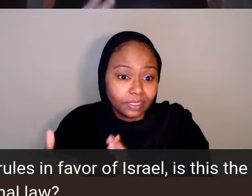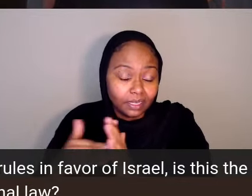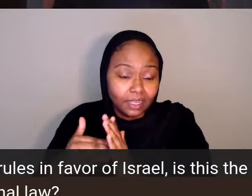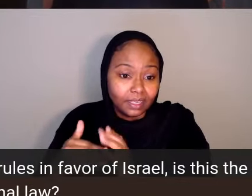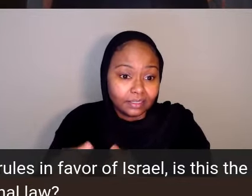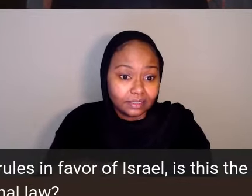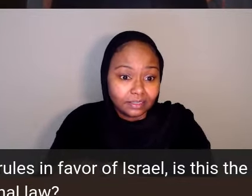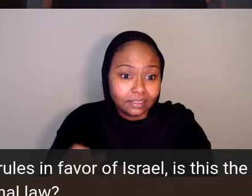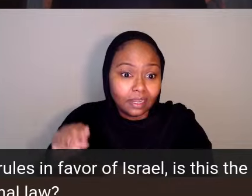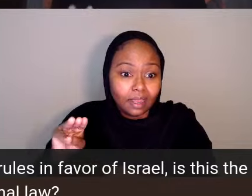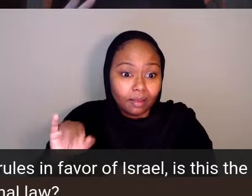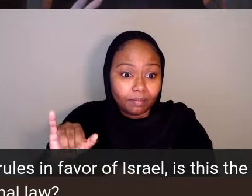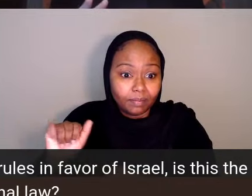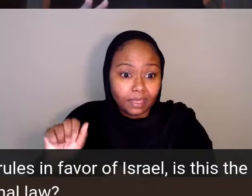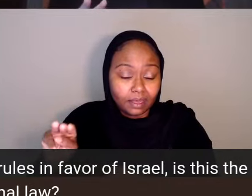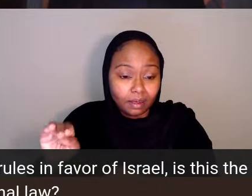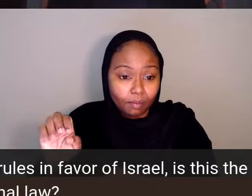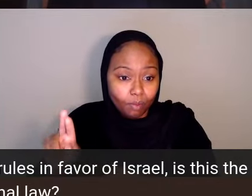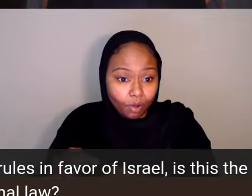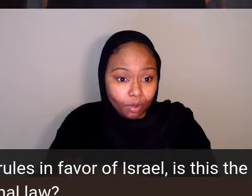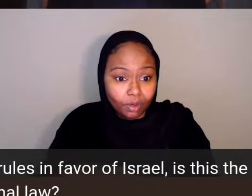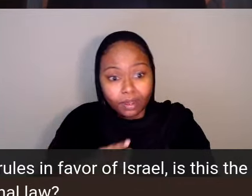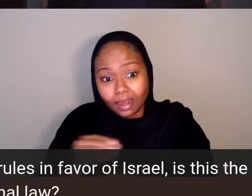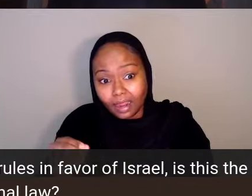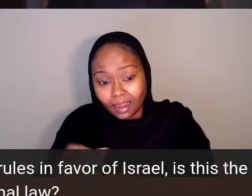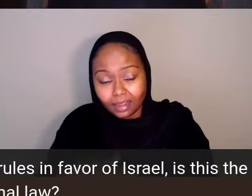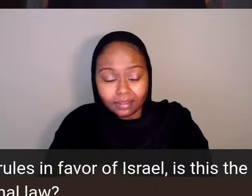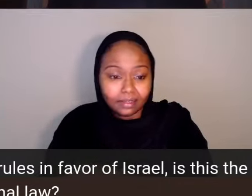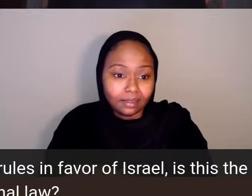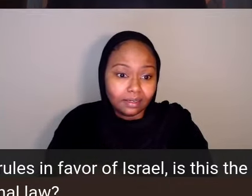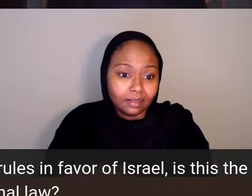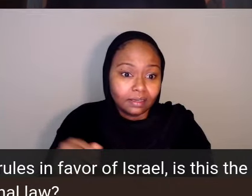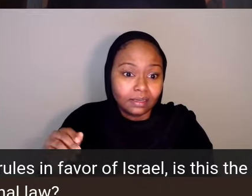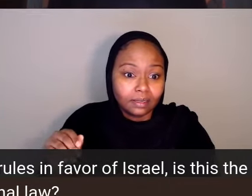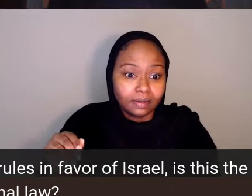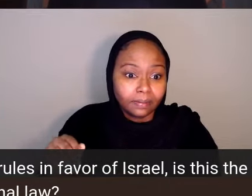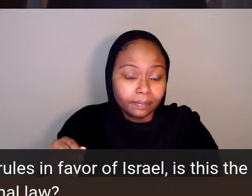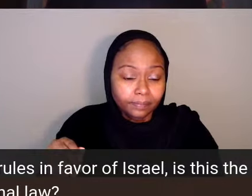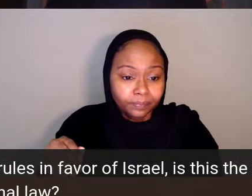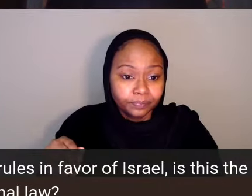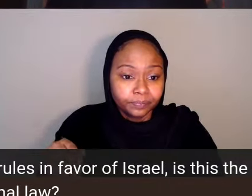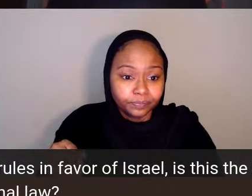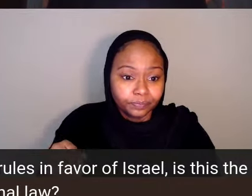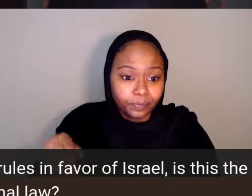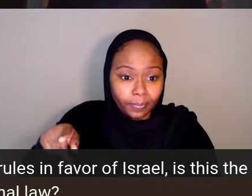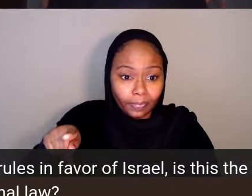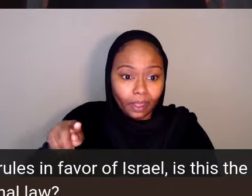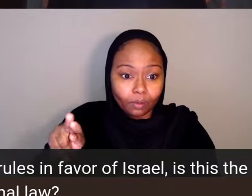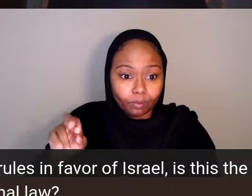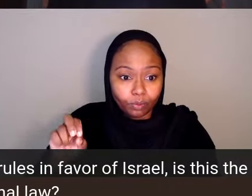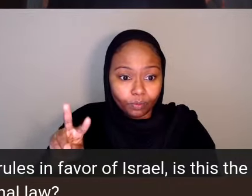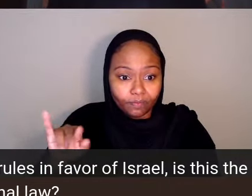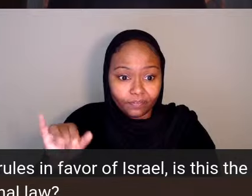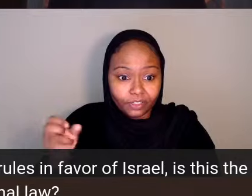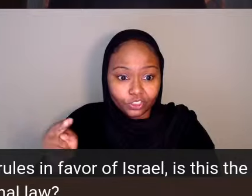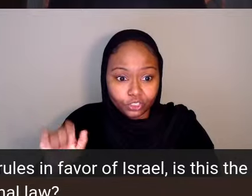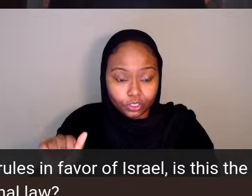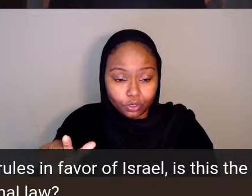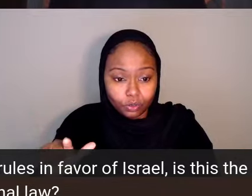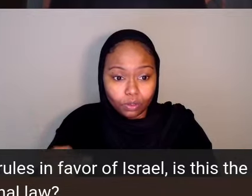against Myanmar, and in the provisional measures decision in Ukraine v. Russia.